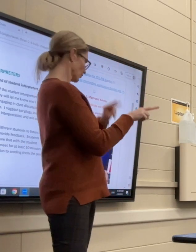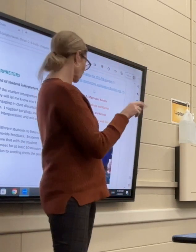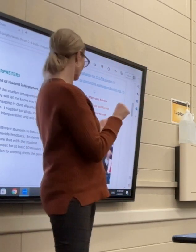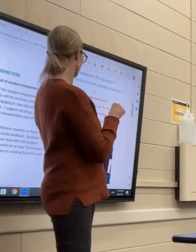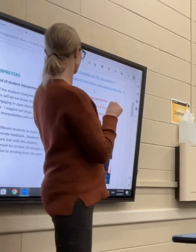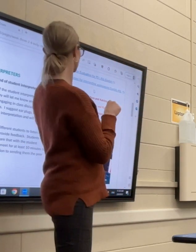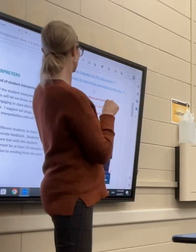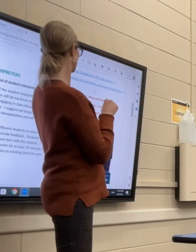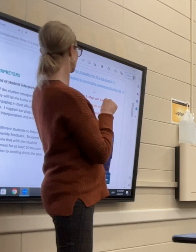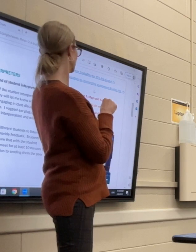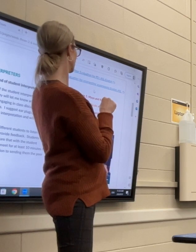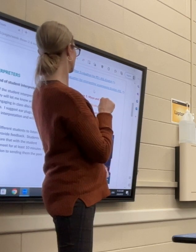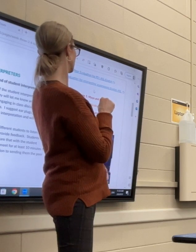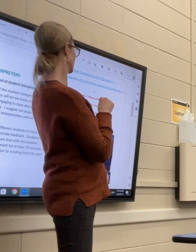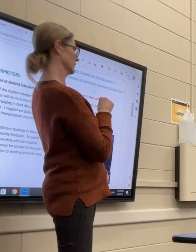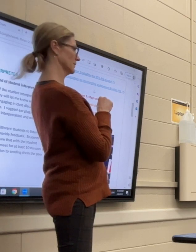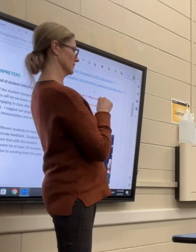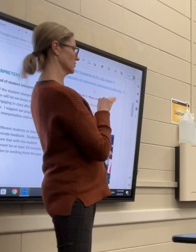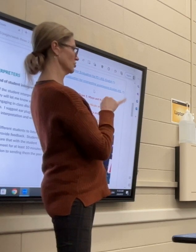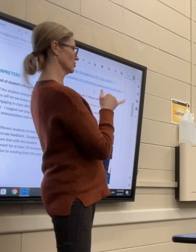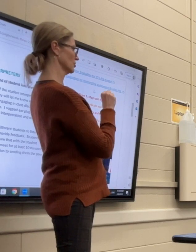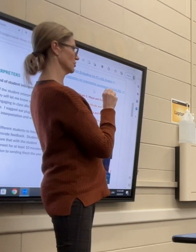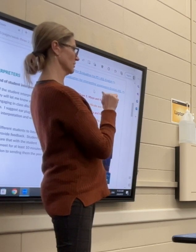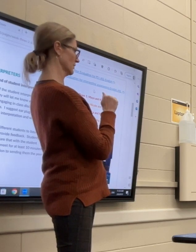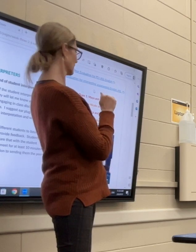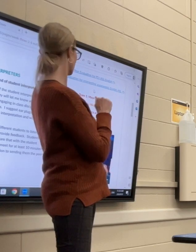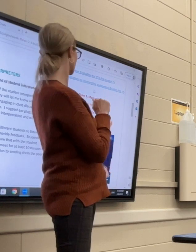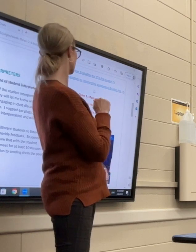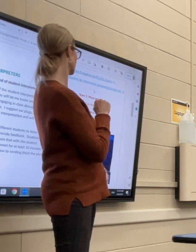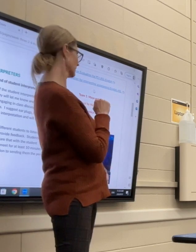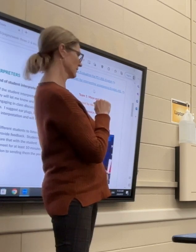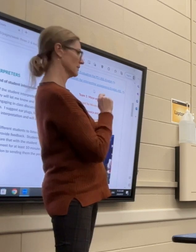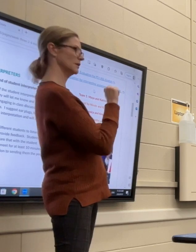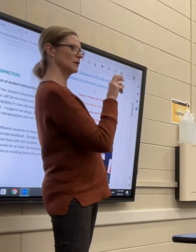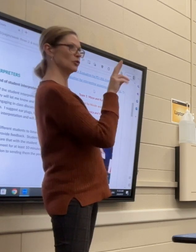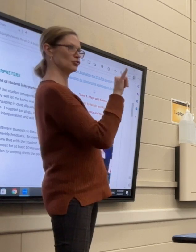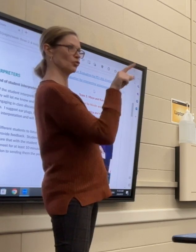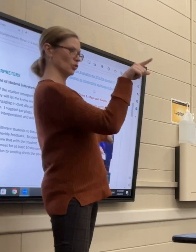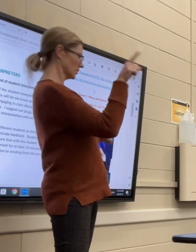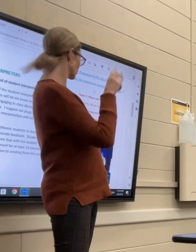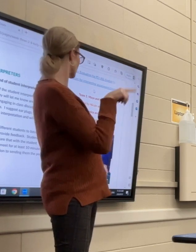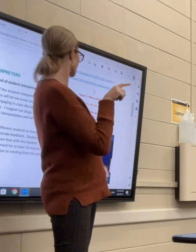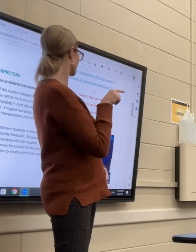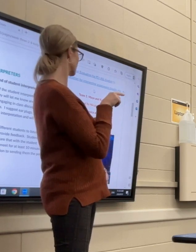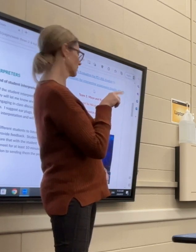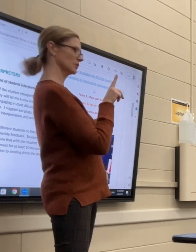So Samantha, you will be observing Jessica, and Tori, you will be focusing on Kristen